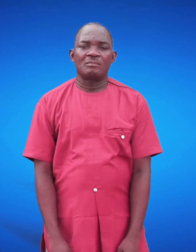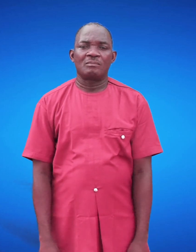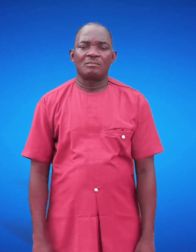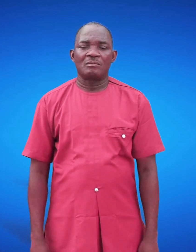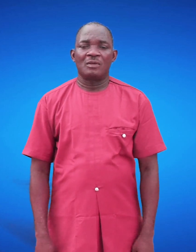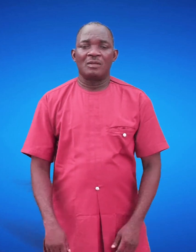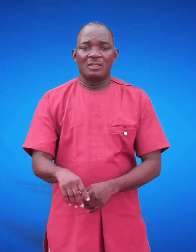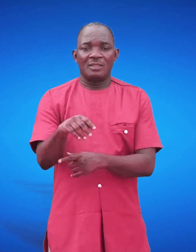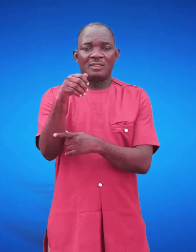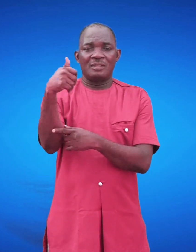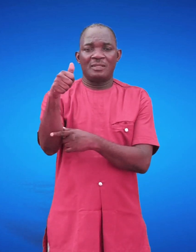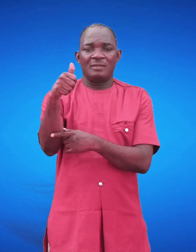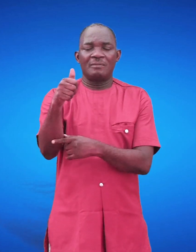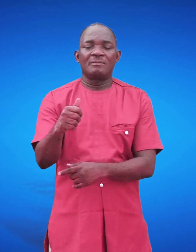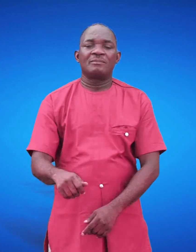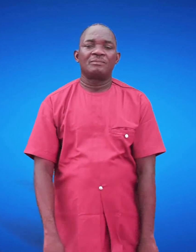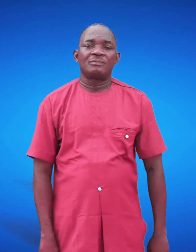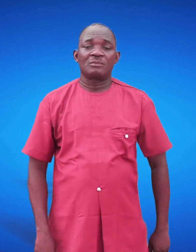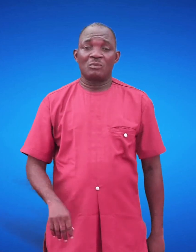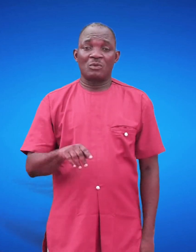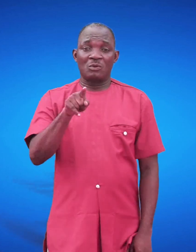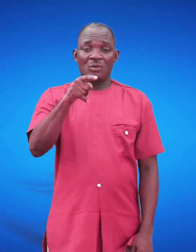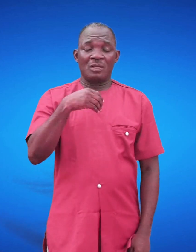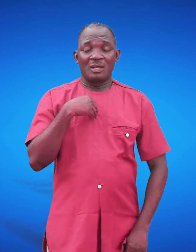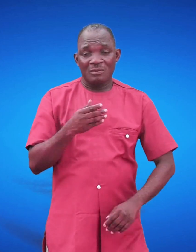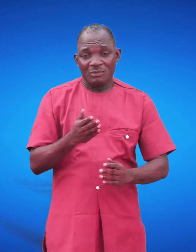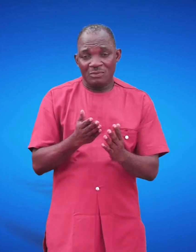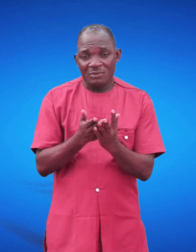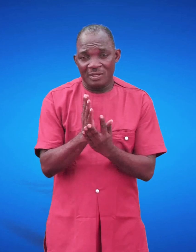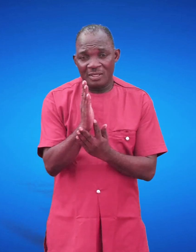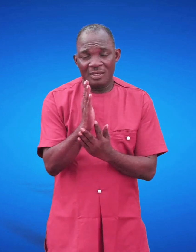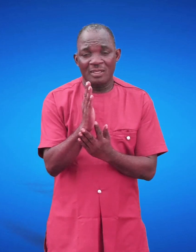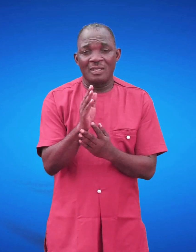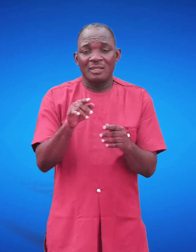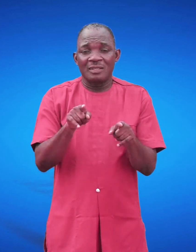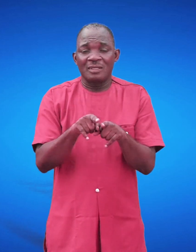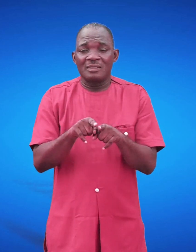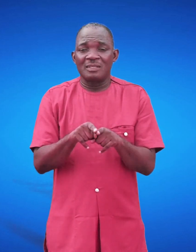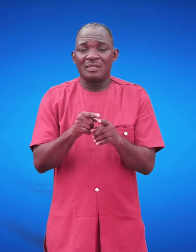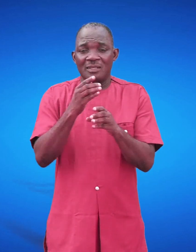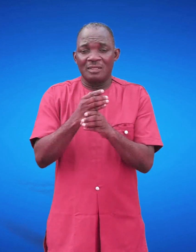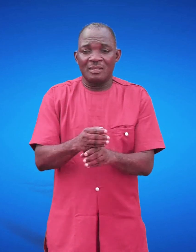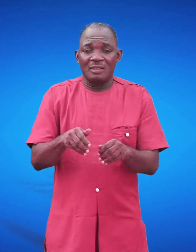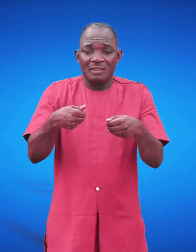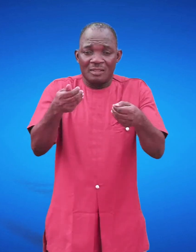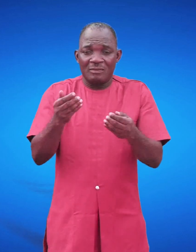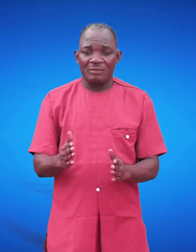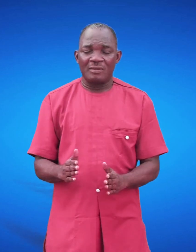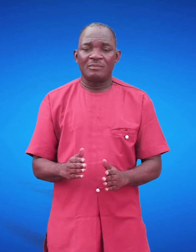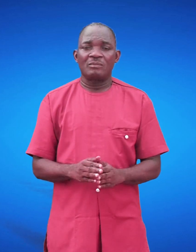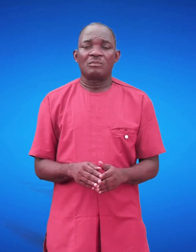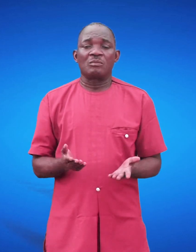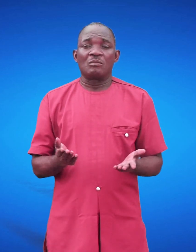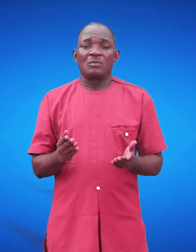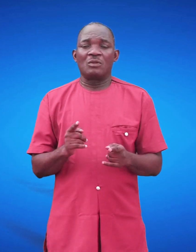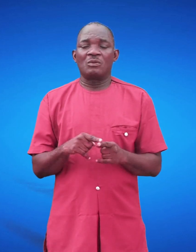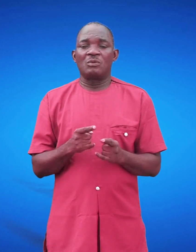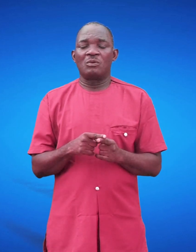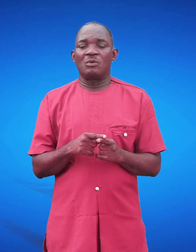10. You have the right as a caregiver to relinquish